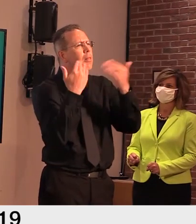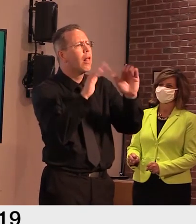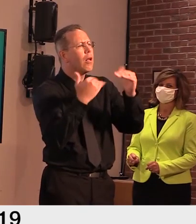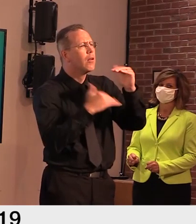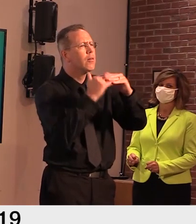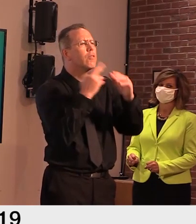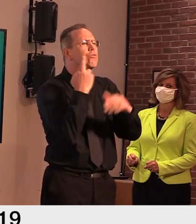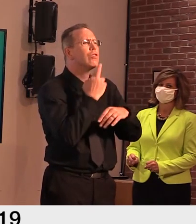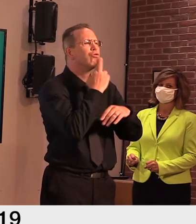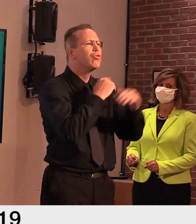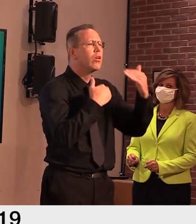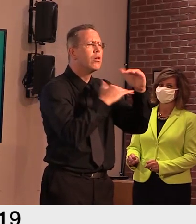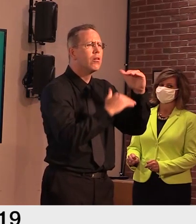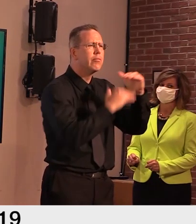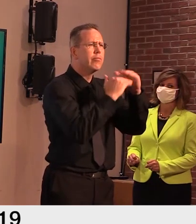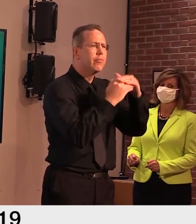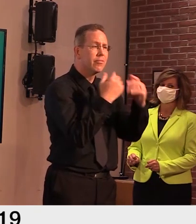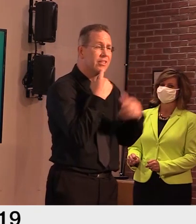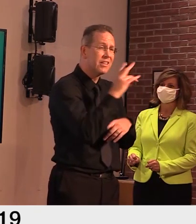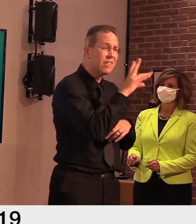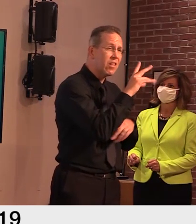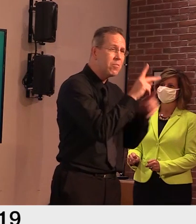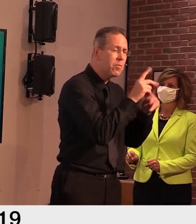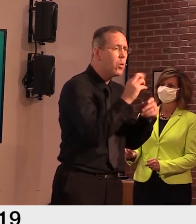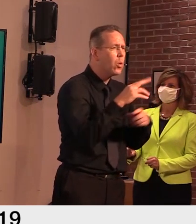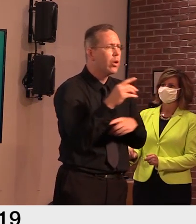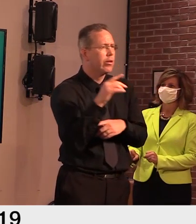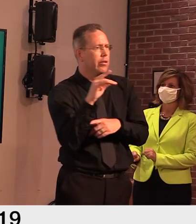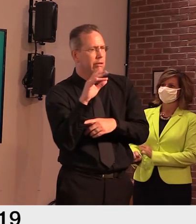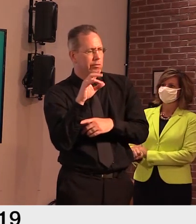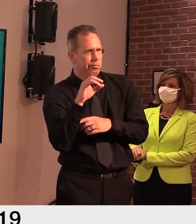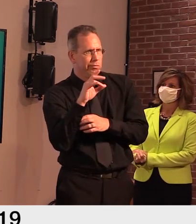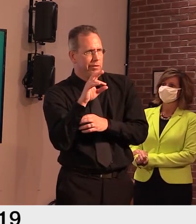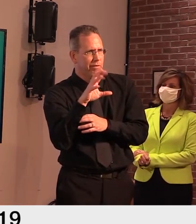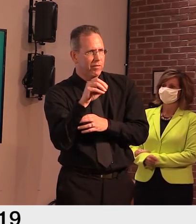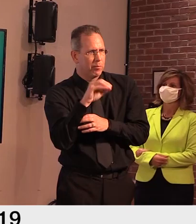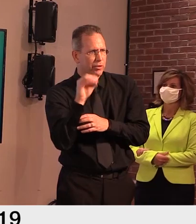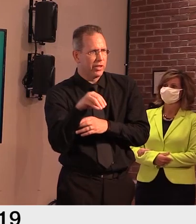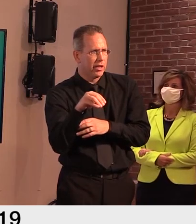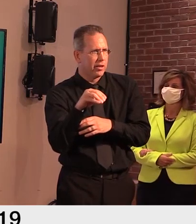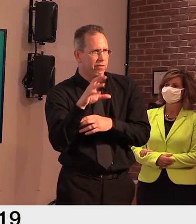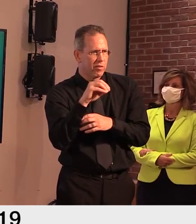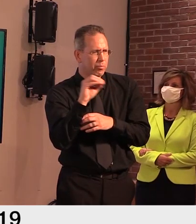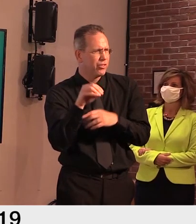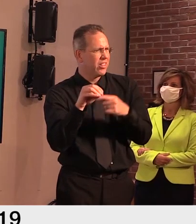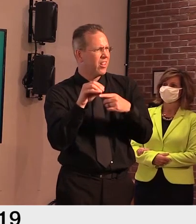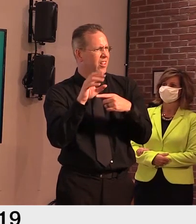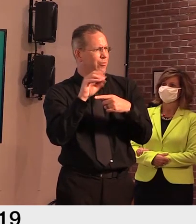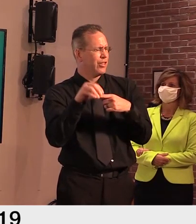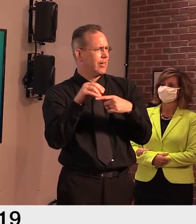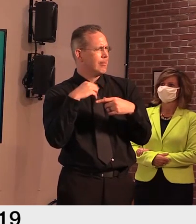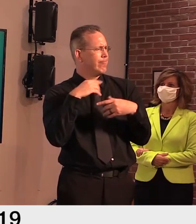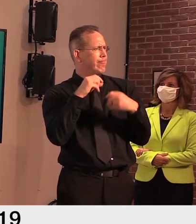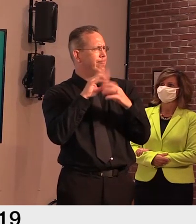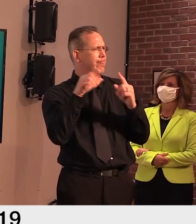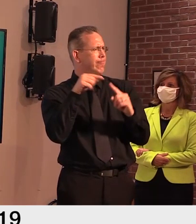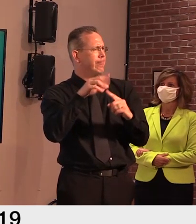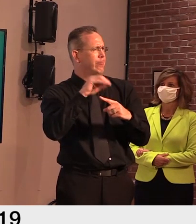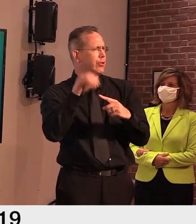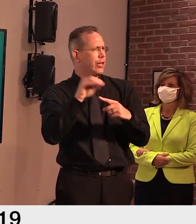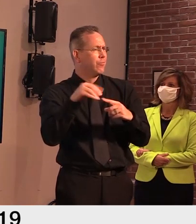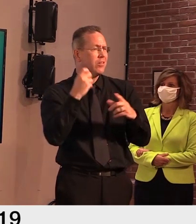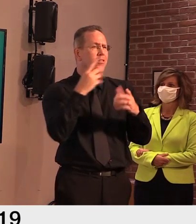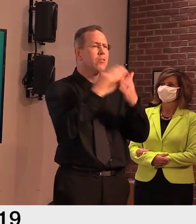So why is basing a capacity on fire, you know, percentage of the capacity